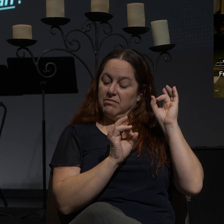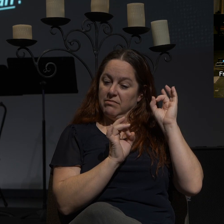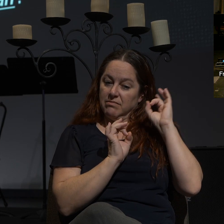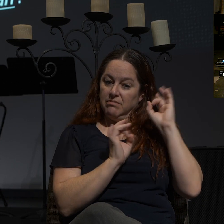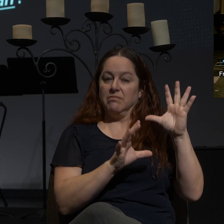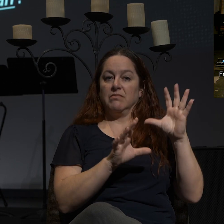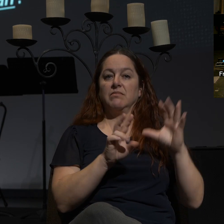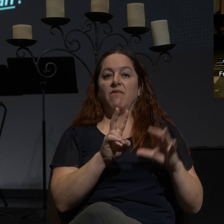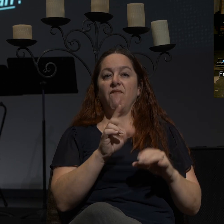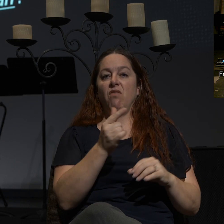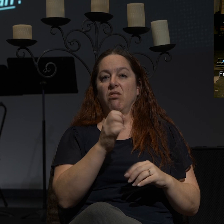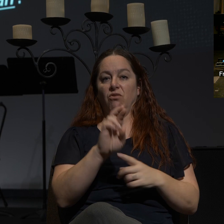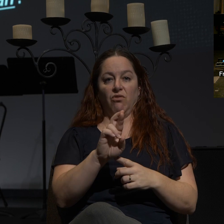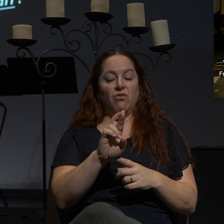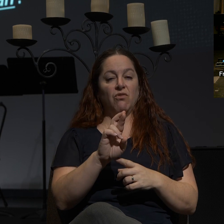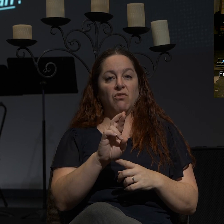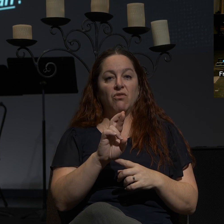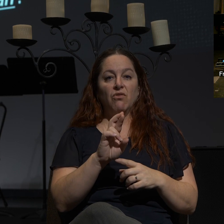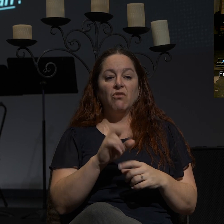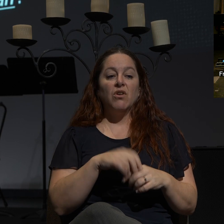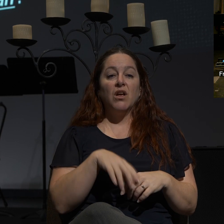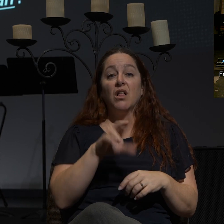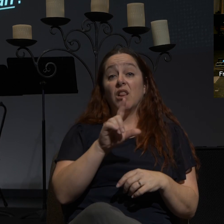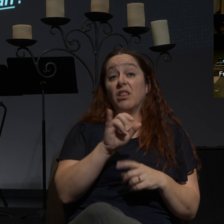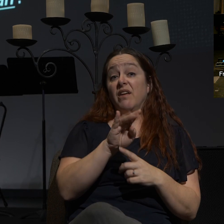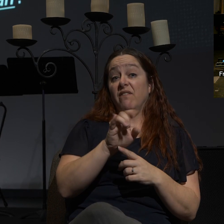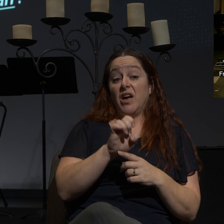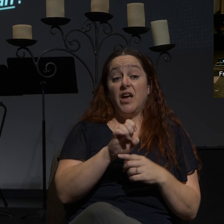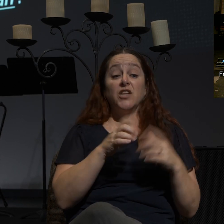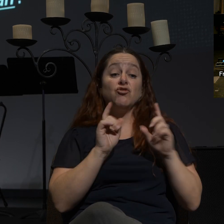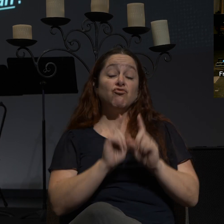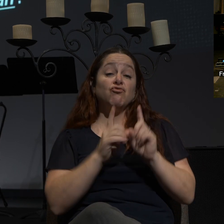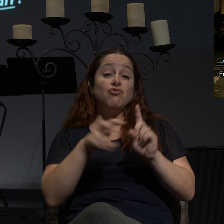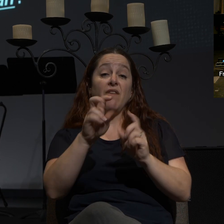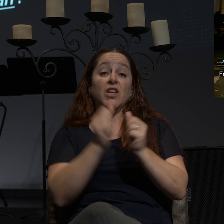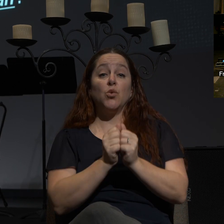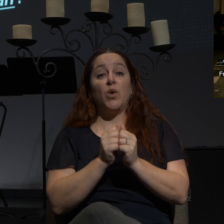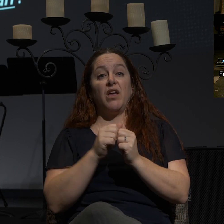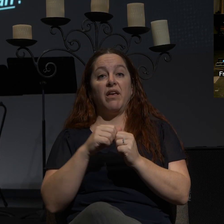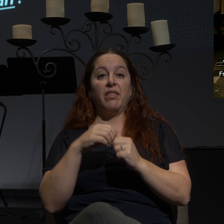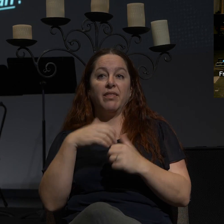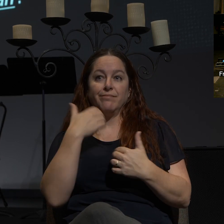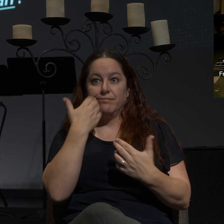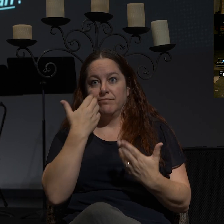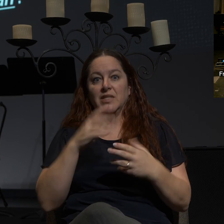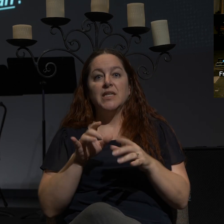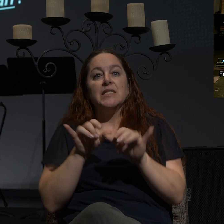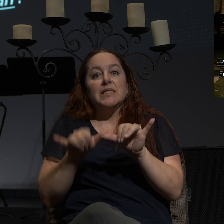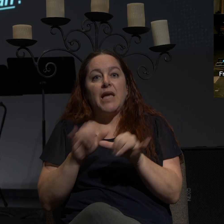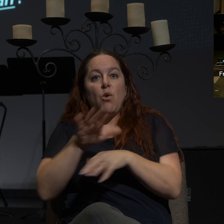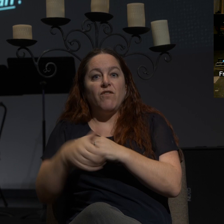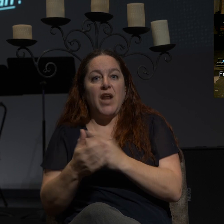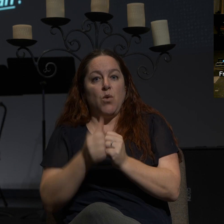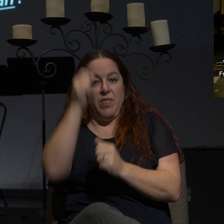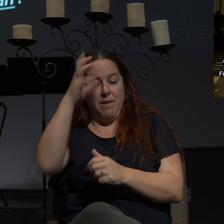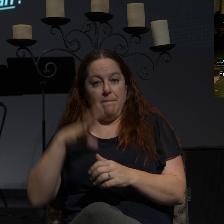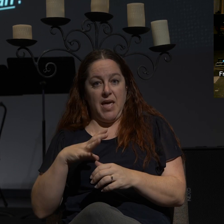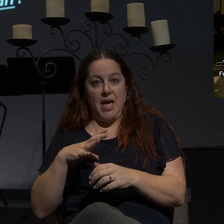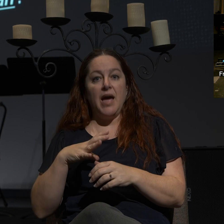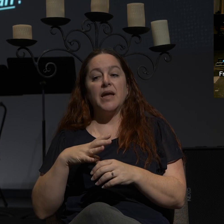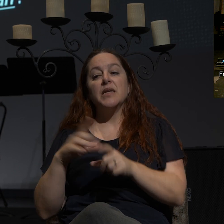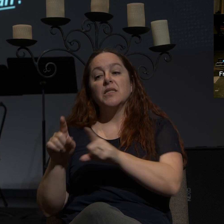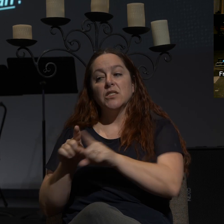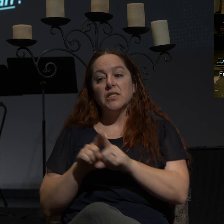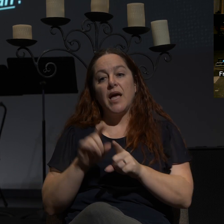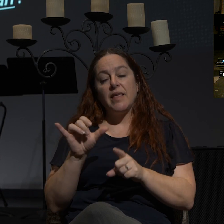amazingly vulgar. A Levite is traveling with a concubine, and they spend the night at a man's house right outside the city of Gibeah. And much